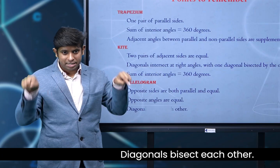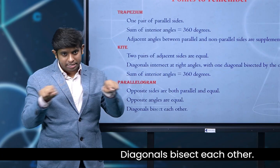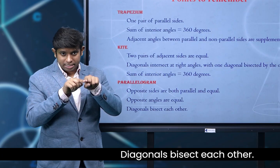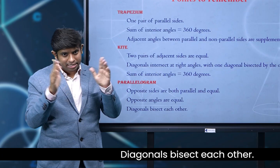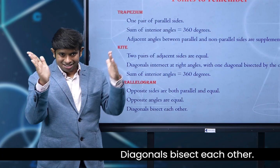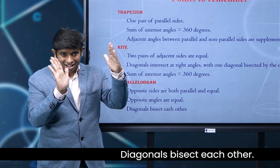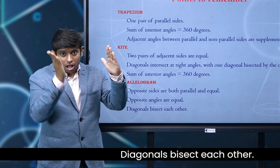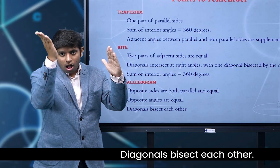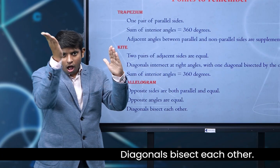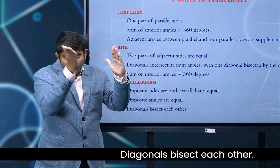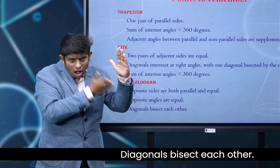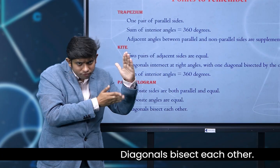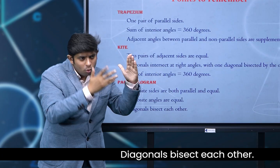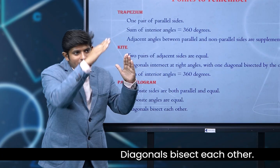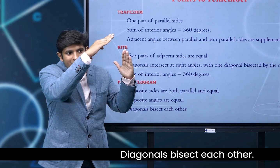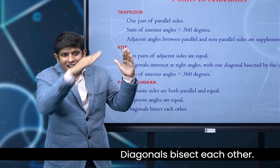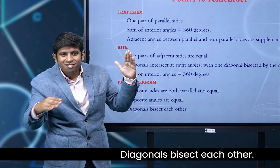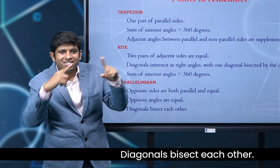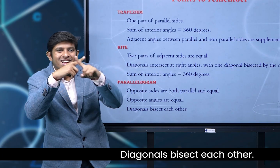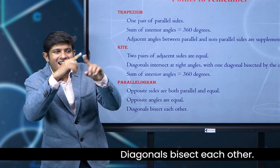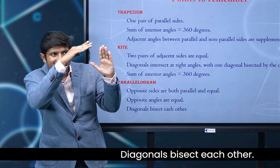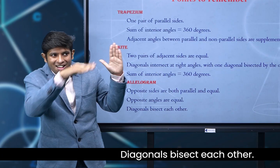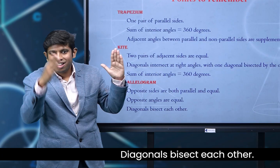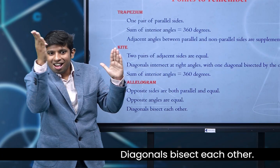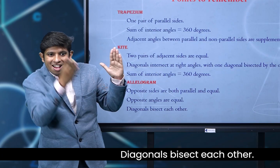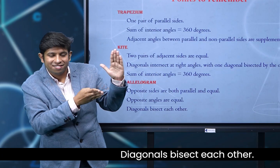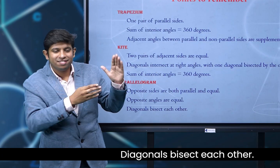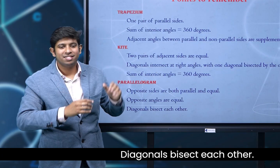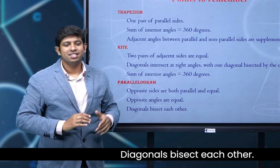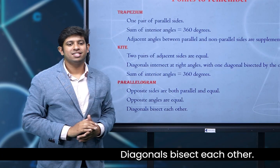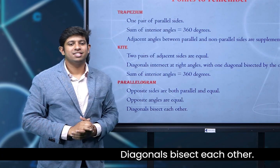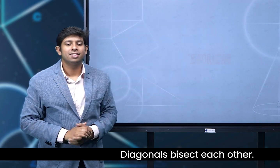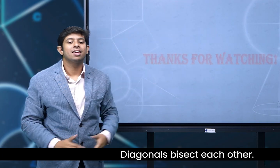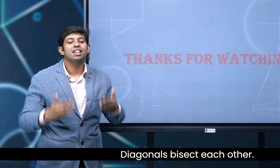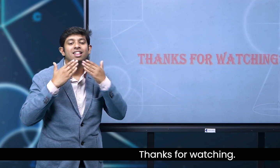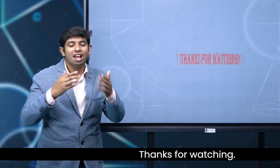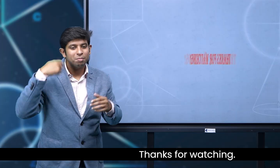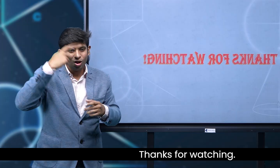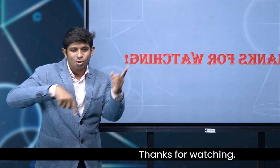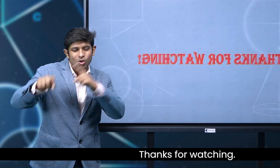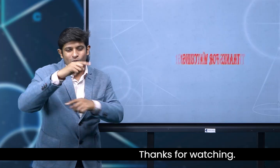Diagonals bisect each other. Thanks for watching.